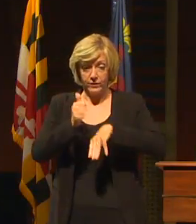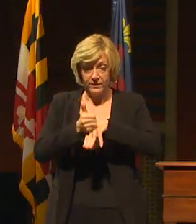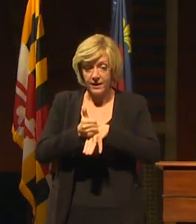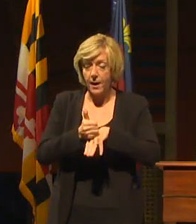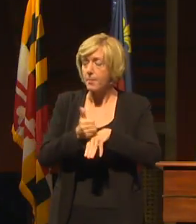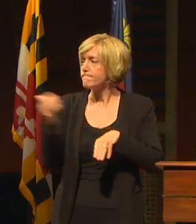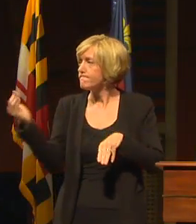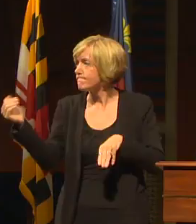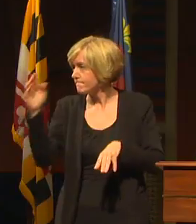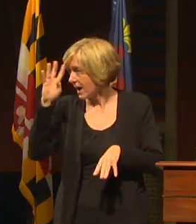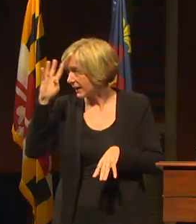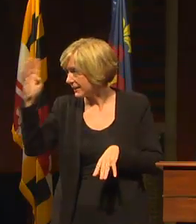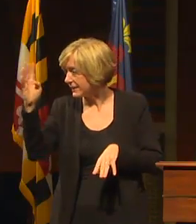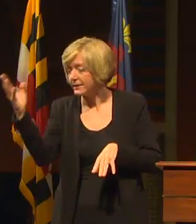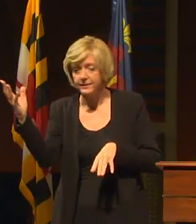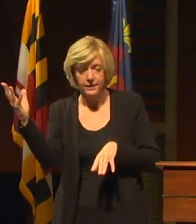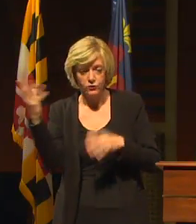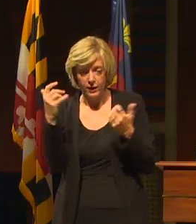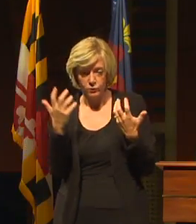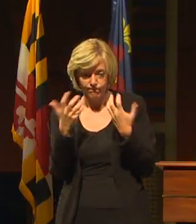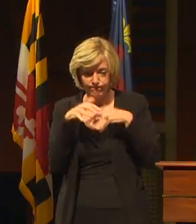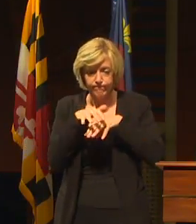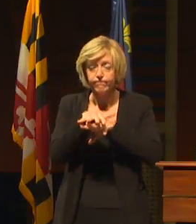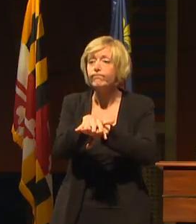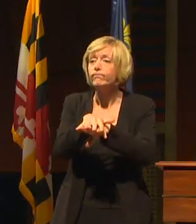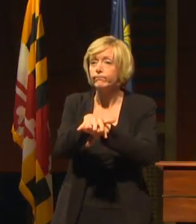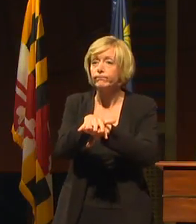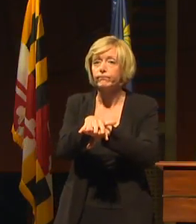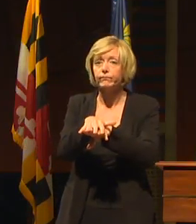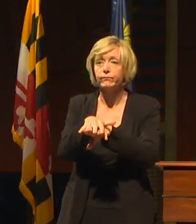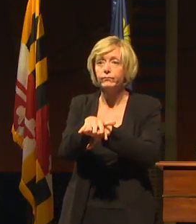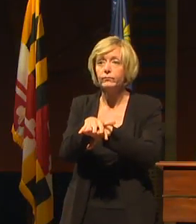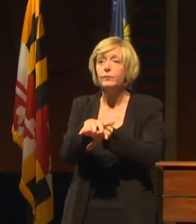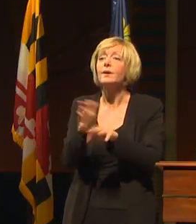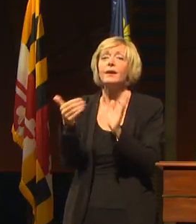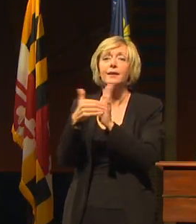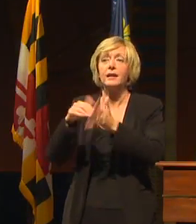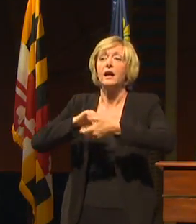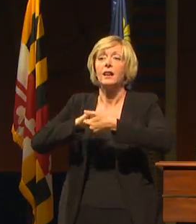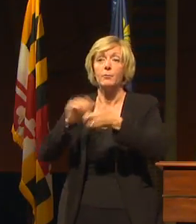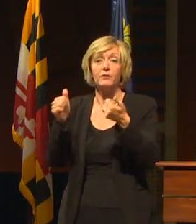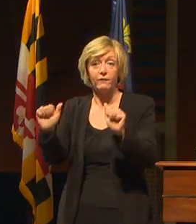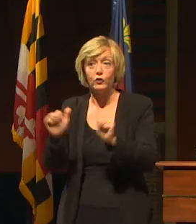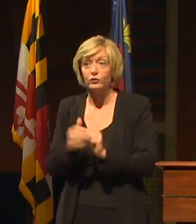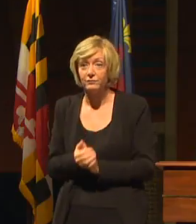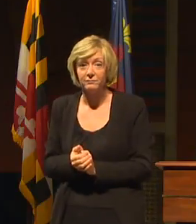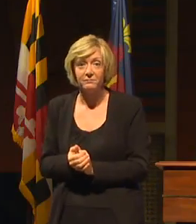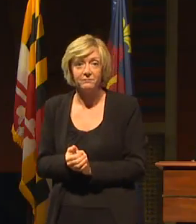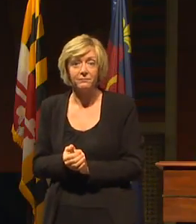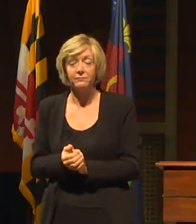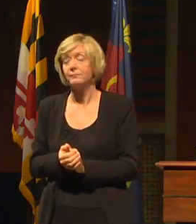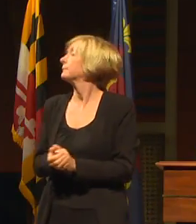in that existing right-of-way, and challenge the private sector to bring those solutions to us collaboratively with the people that we serve every day.